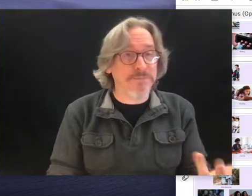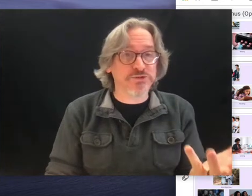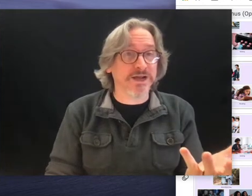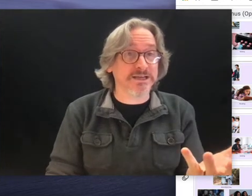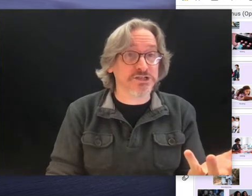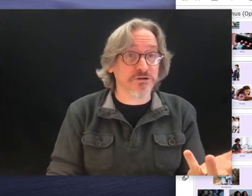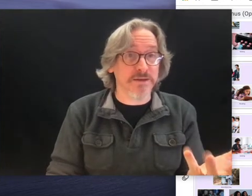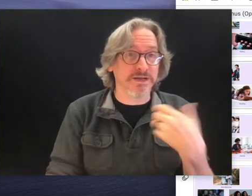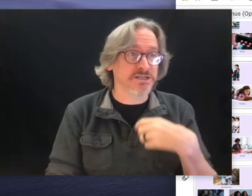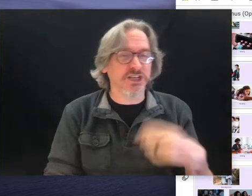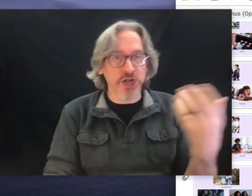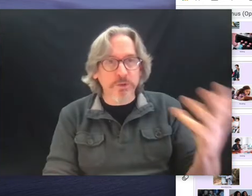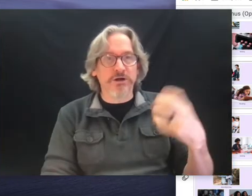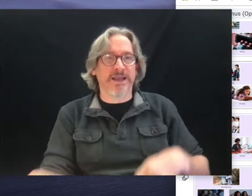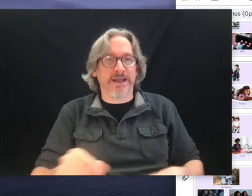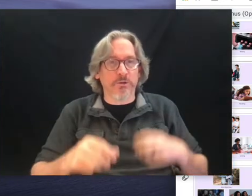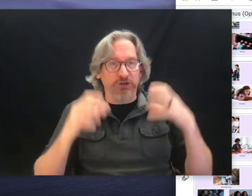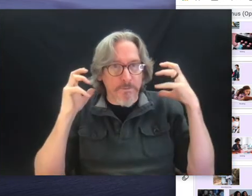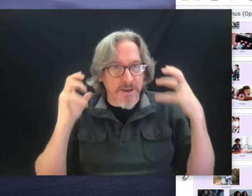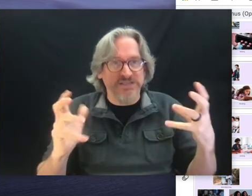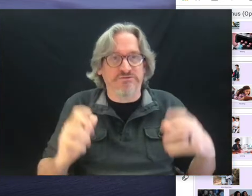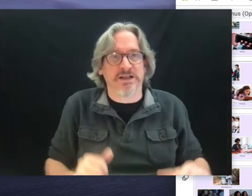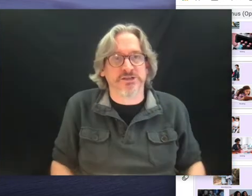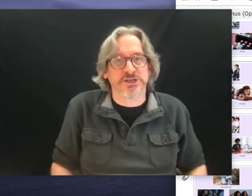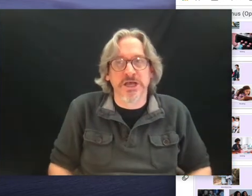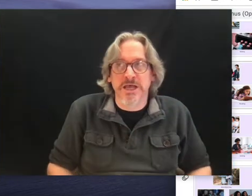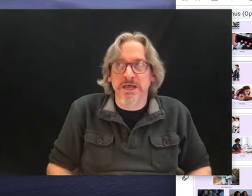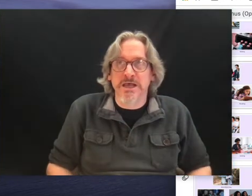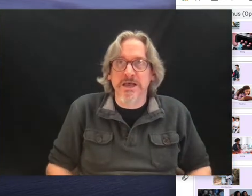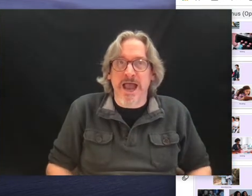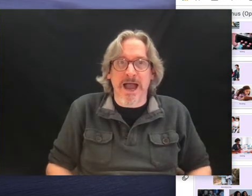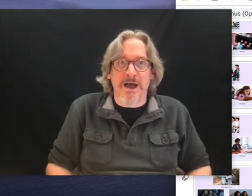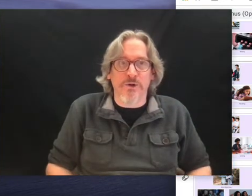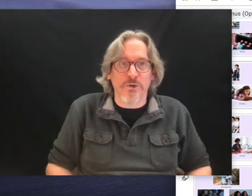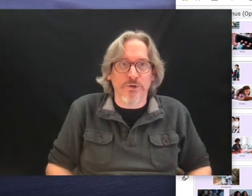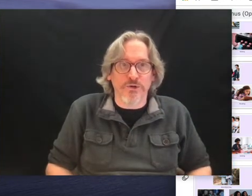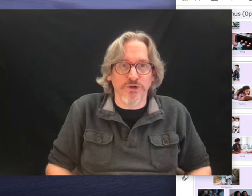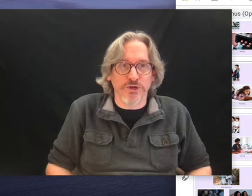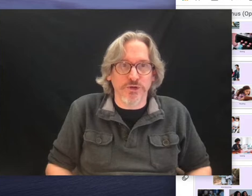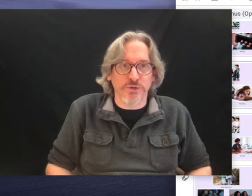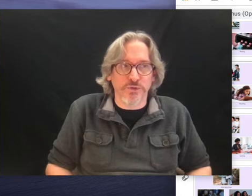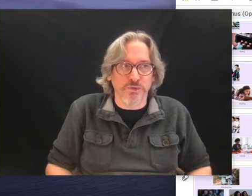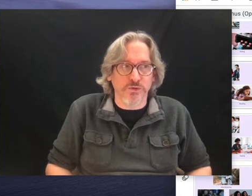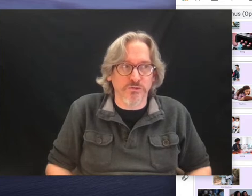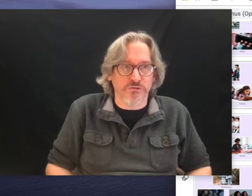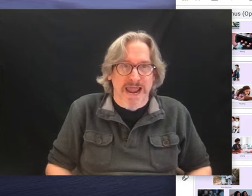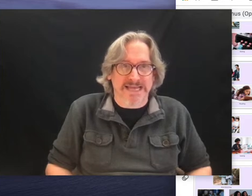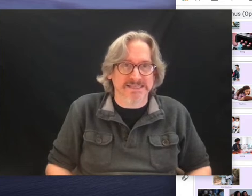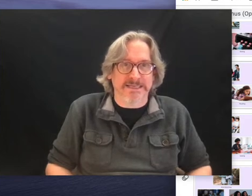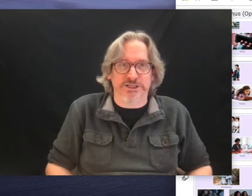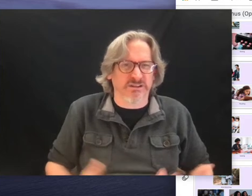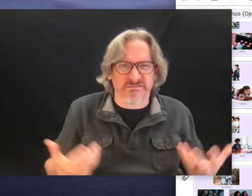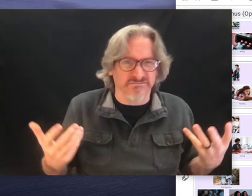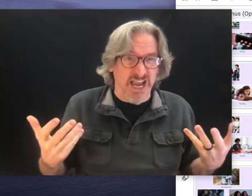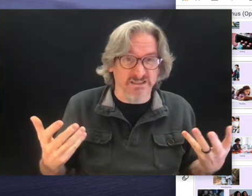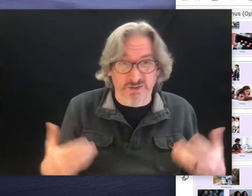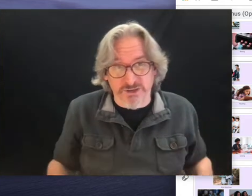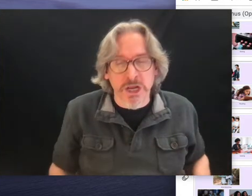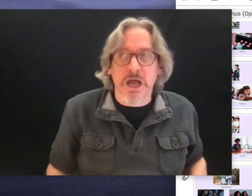the best way I can describe it is, when you're hanging out with your best friends, how you razz each